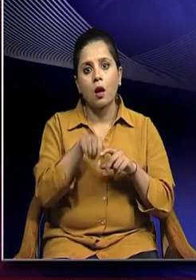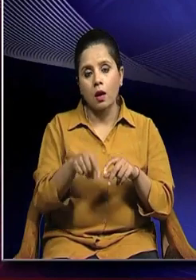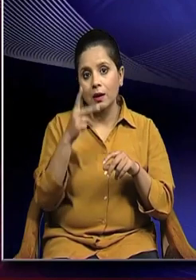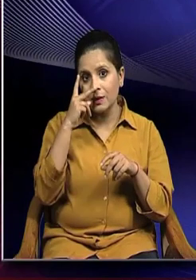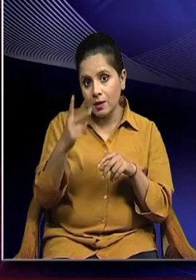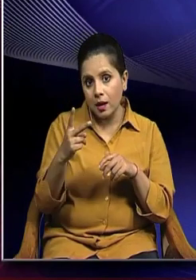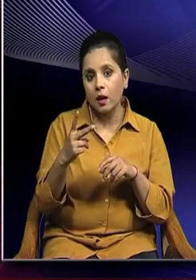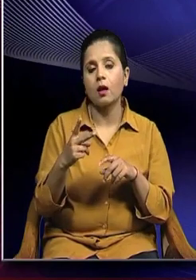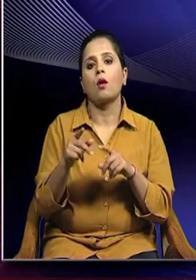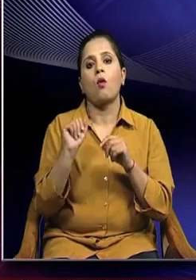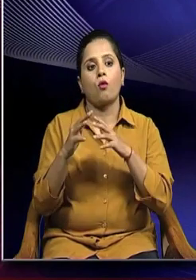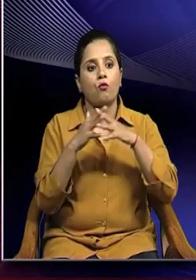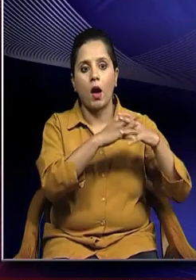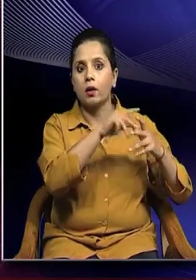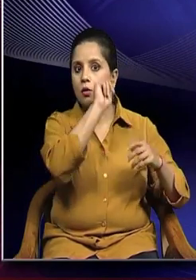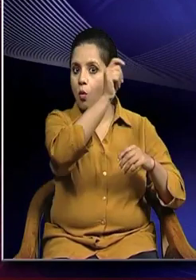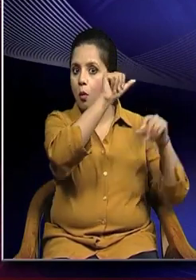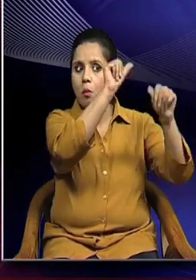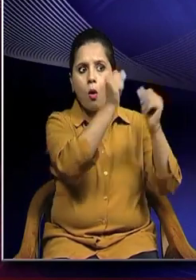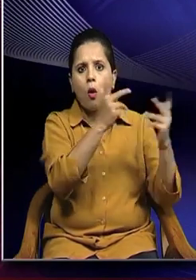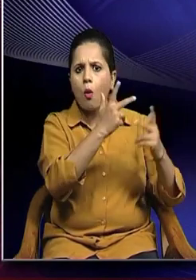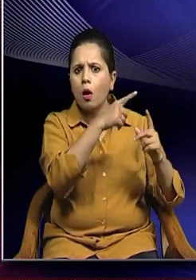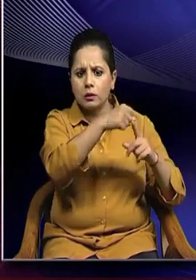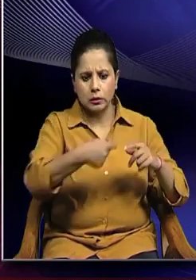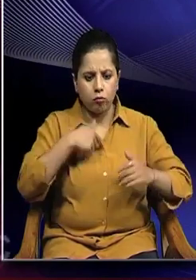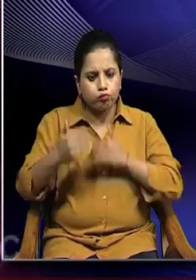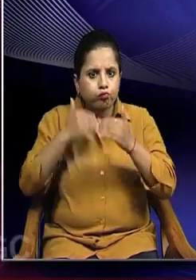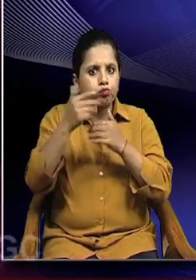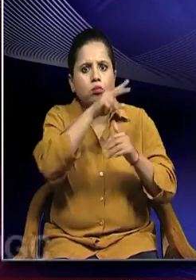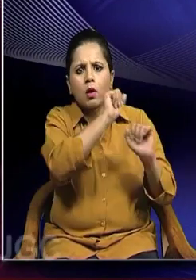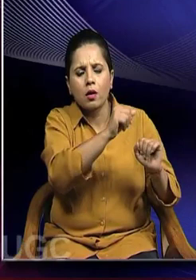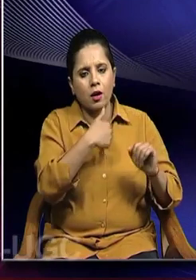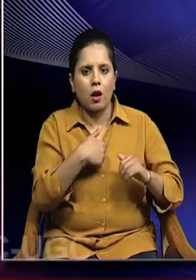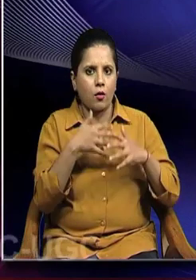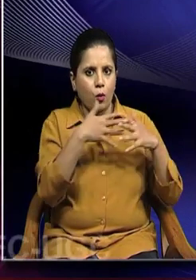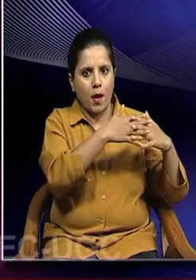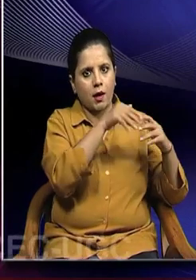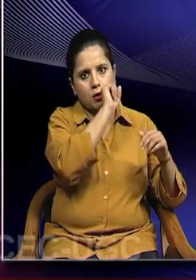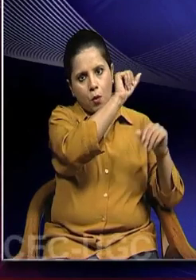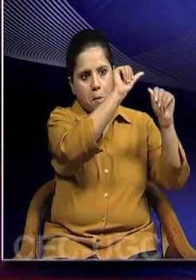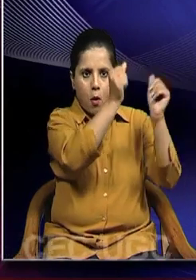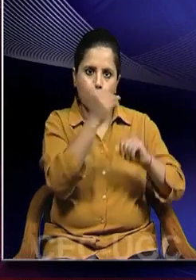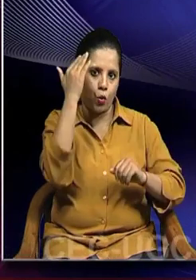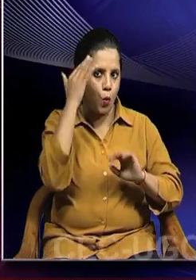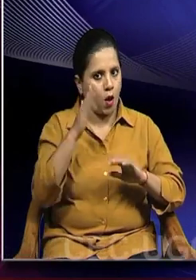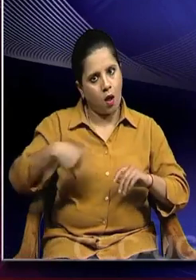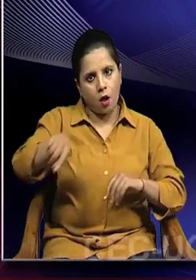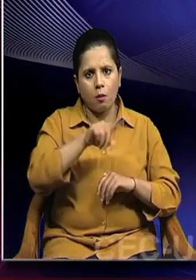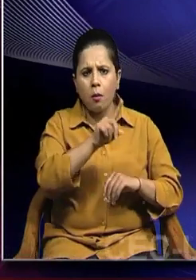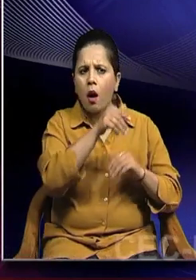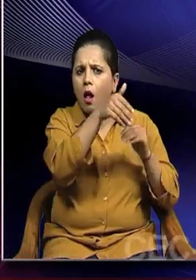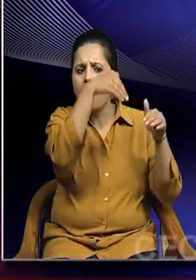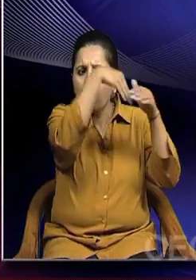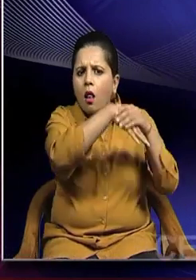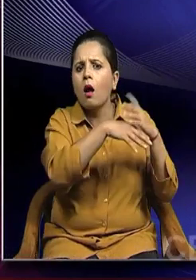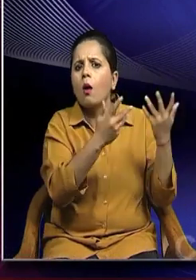of self-development and what is beyond that. We all know about the Western models of self-development, but what is beyond that,